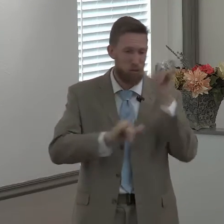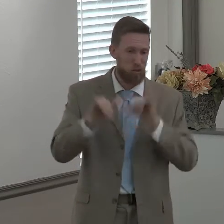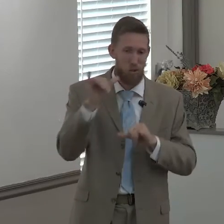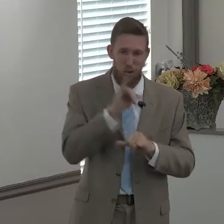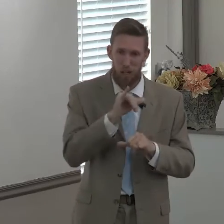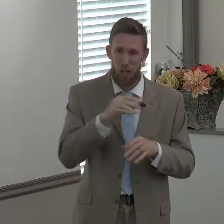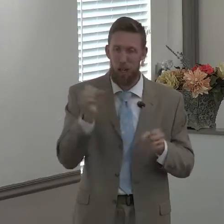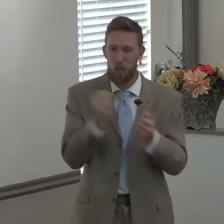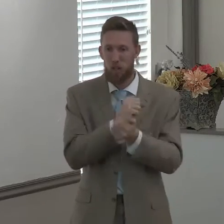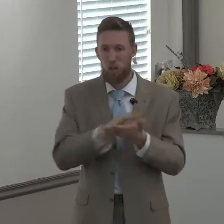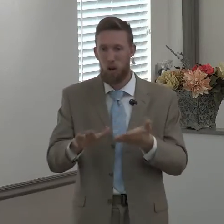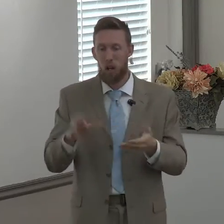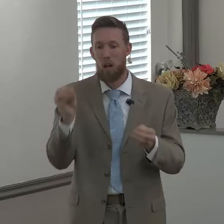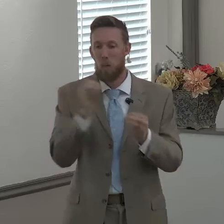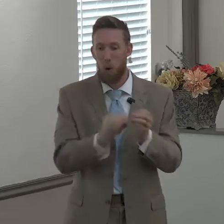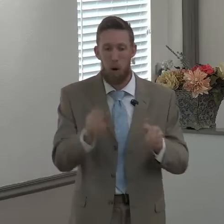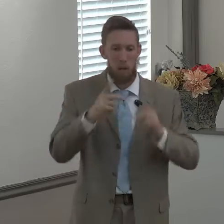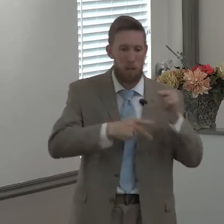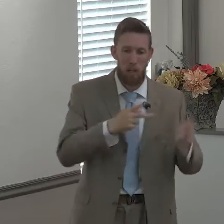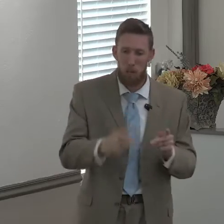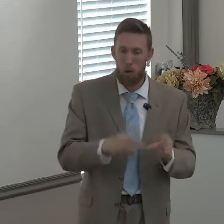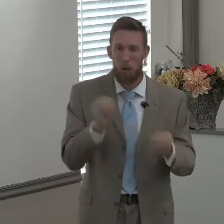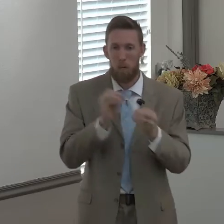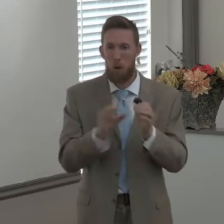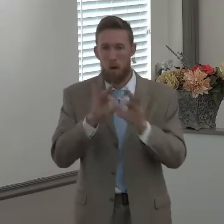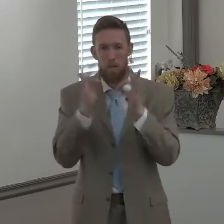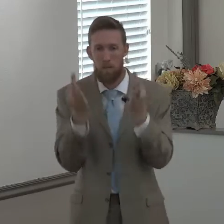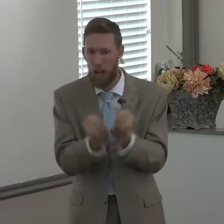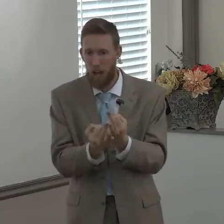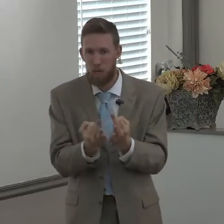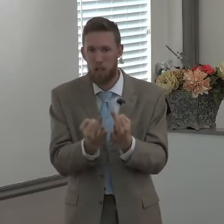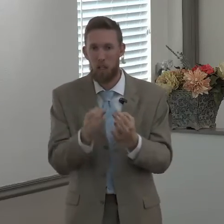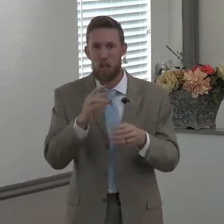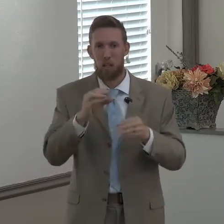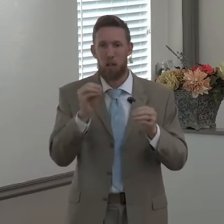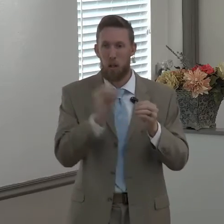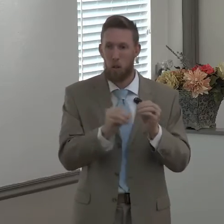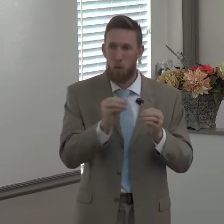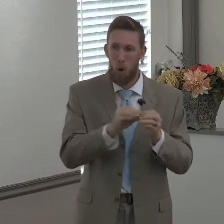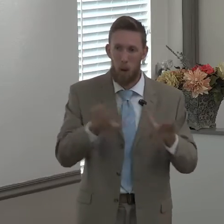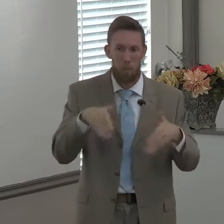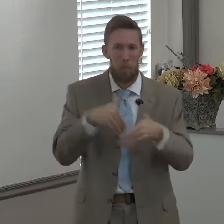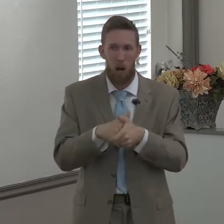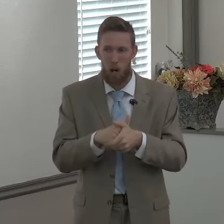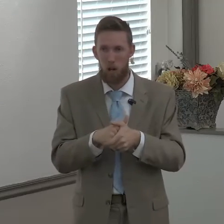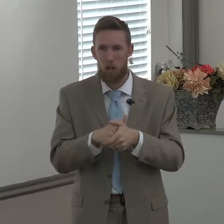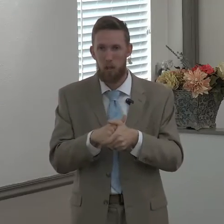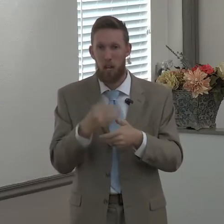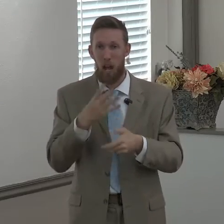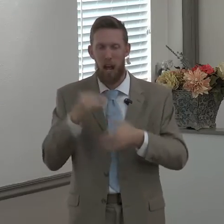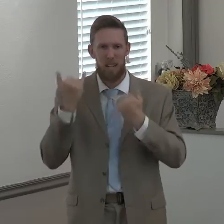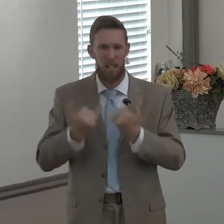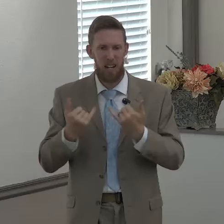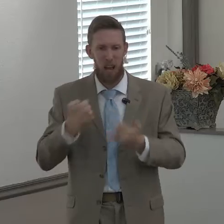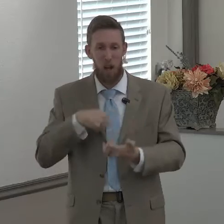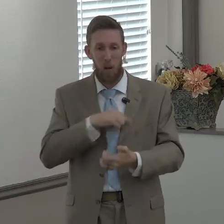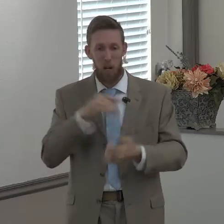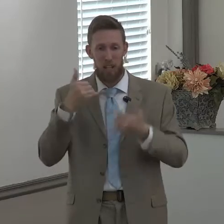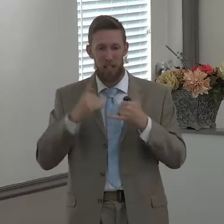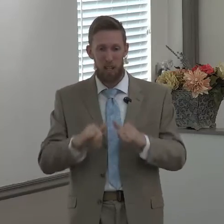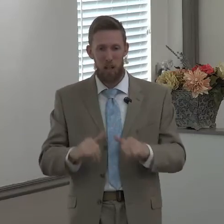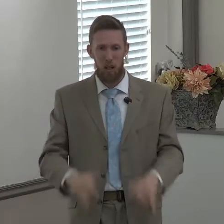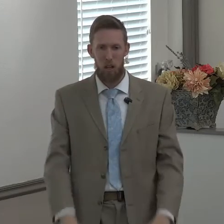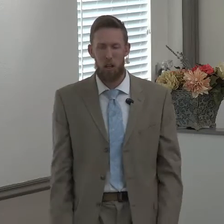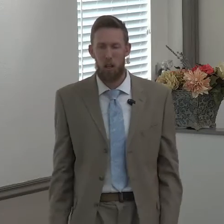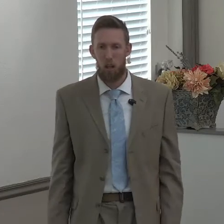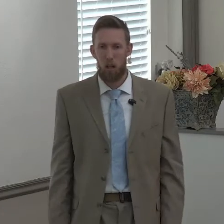to mankind. It has destroyed more humans. It has destroyed more marriages. It has destroyed more families. It